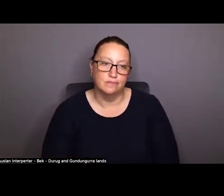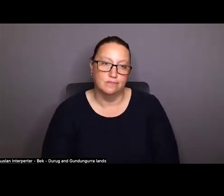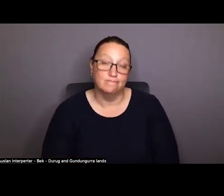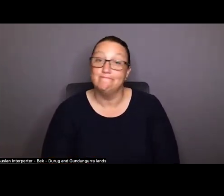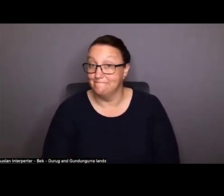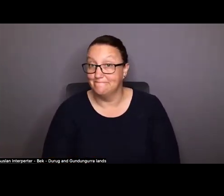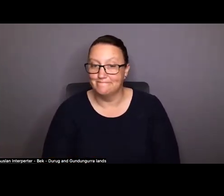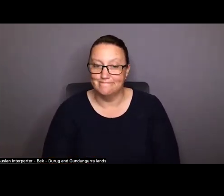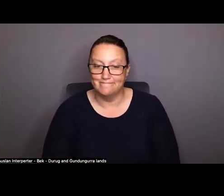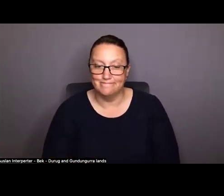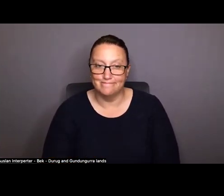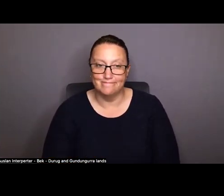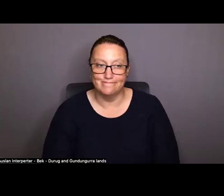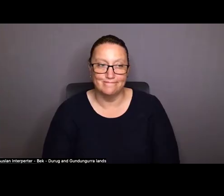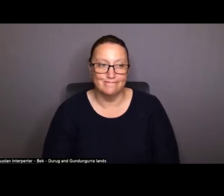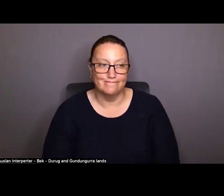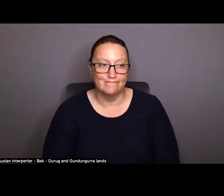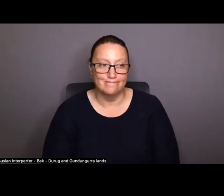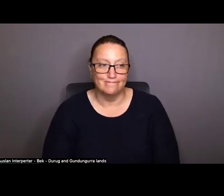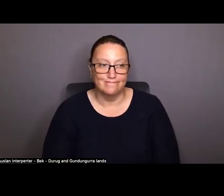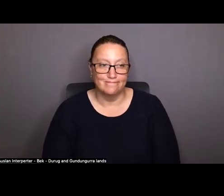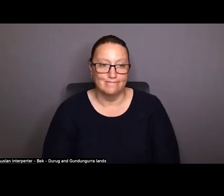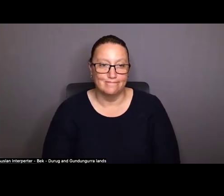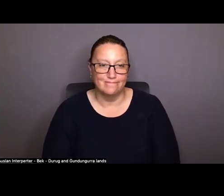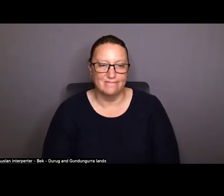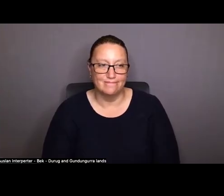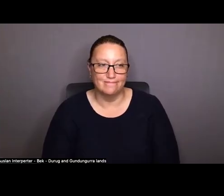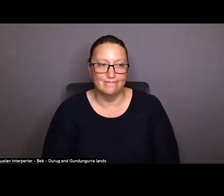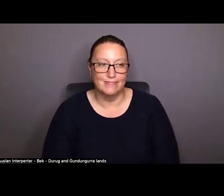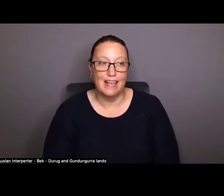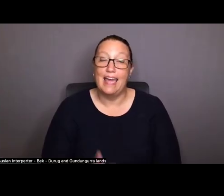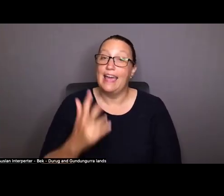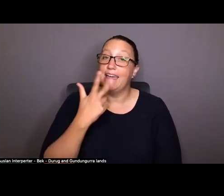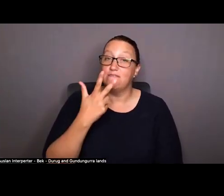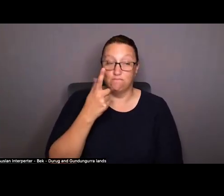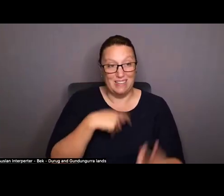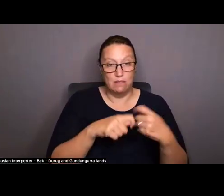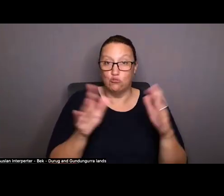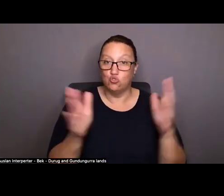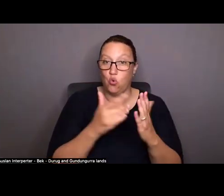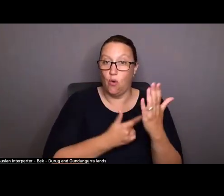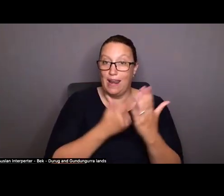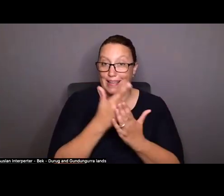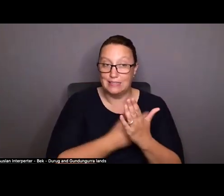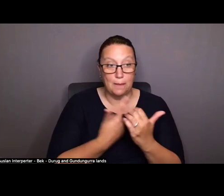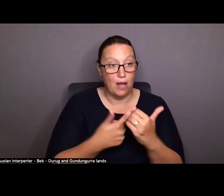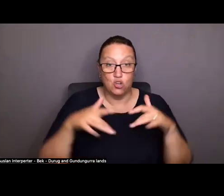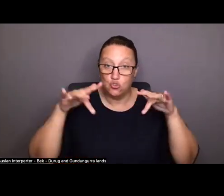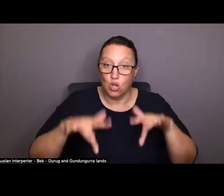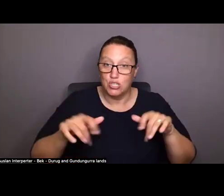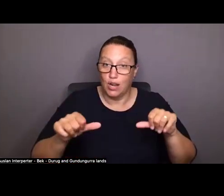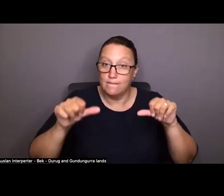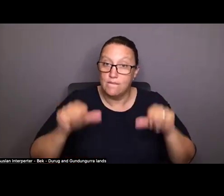Yeah. Hi there. Hi. If you are shortlisted and have not yet confirmed partnerships before the